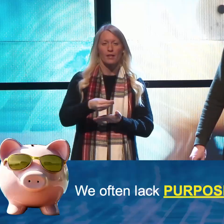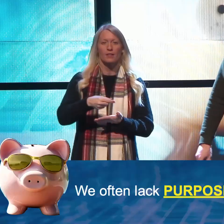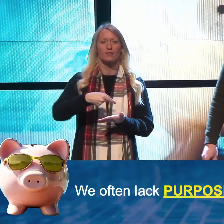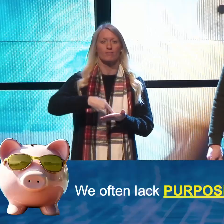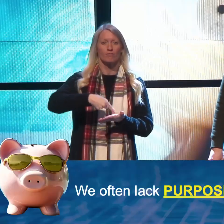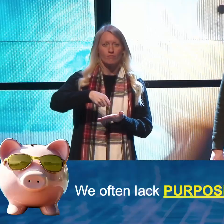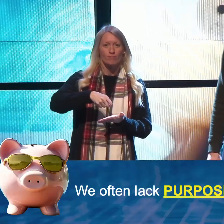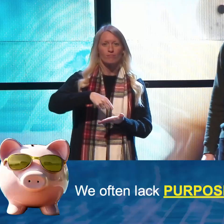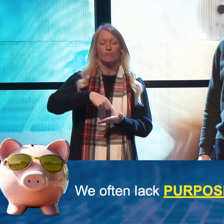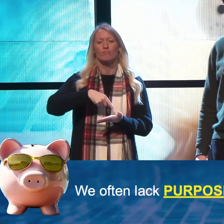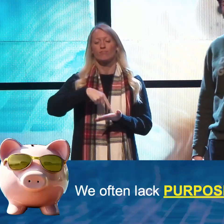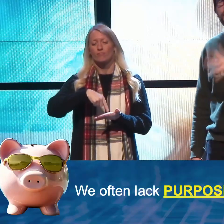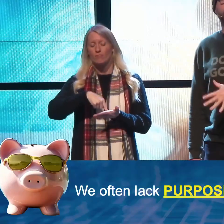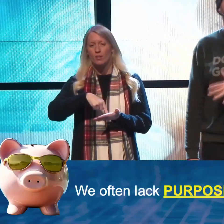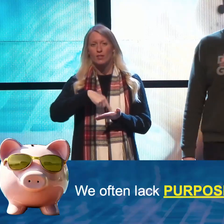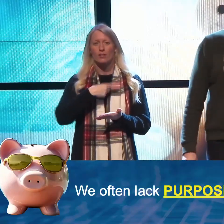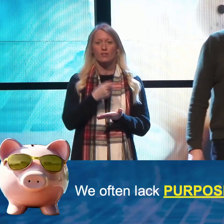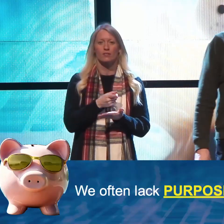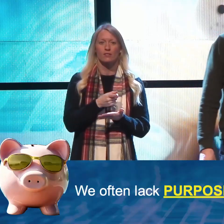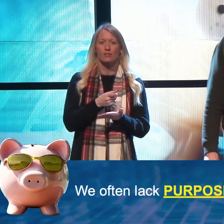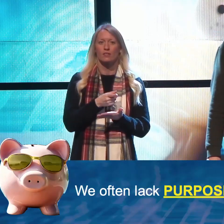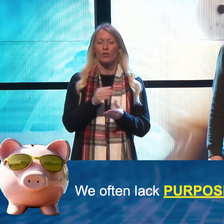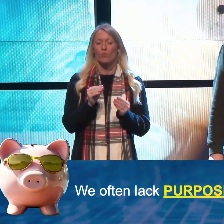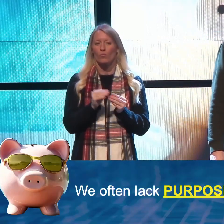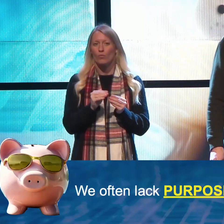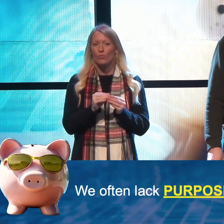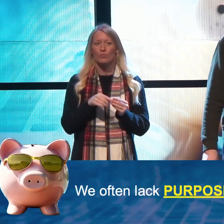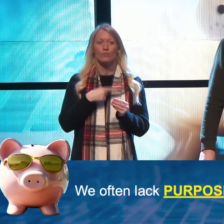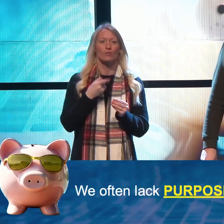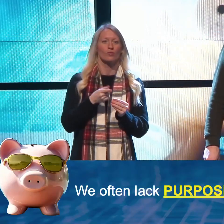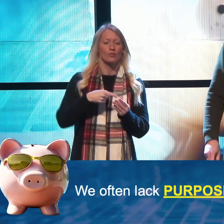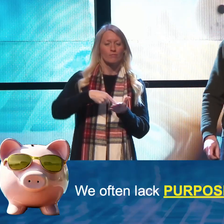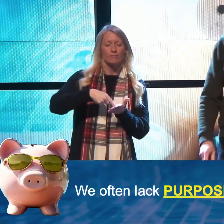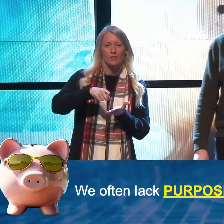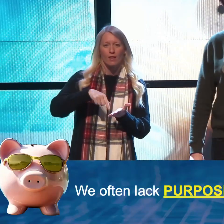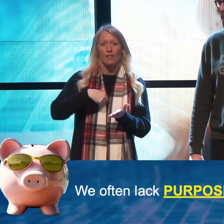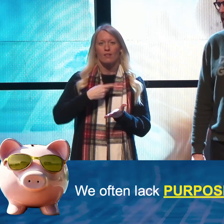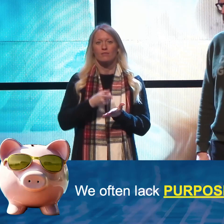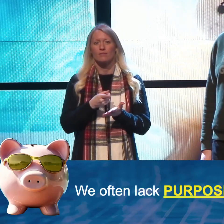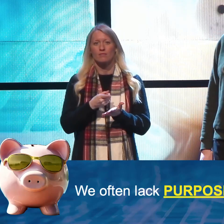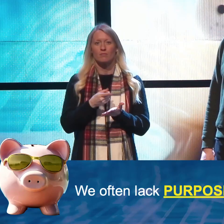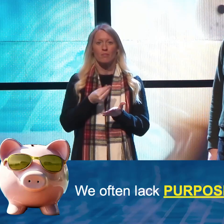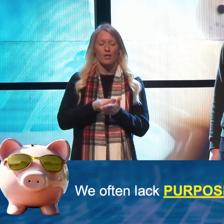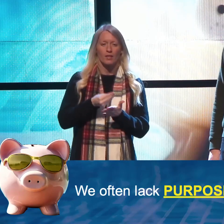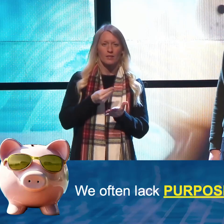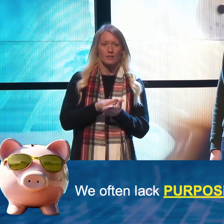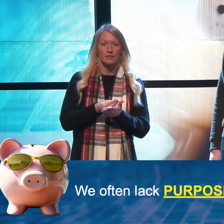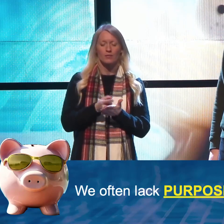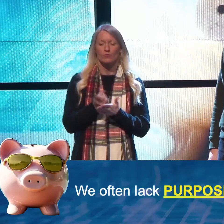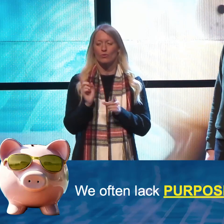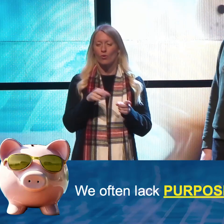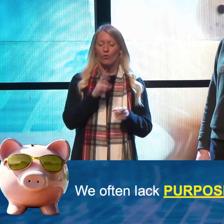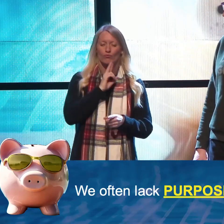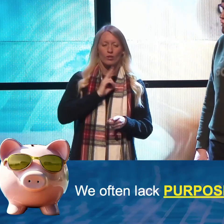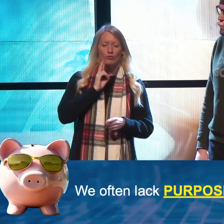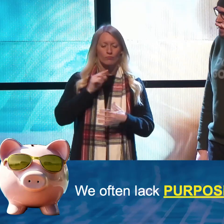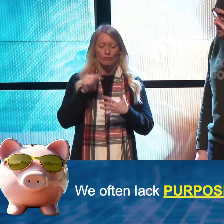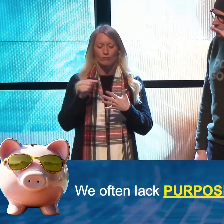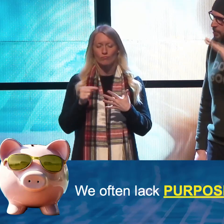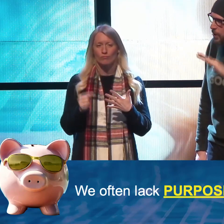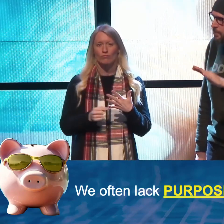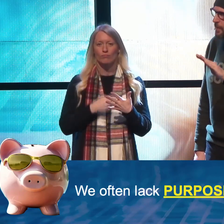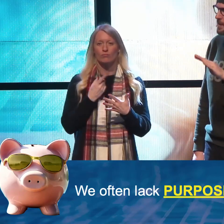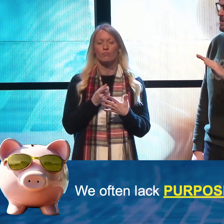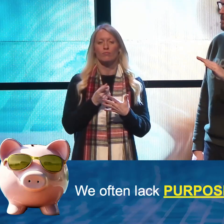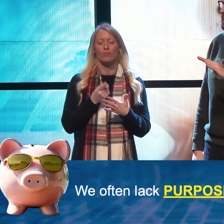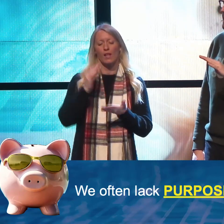ended up with more bills than we had money. Like we did it again. We went out to eat. We should have. Whatever it might be, oftentimes we lack this idea